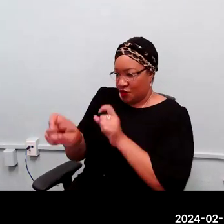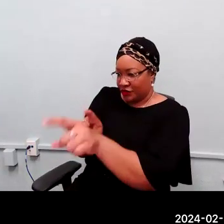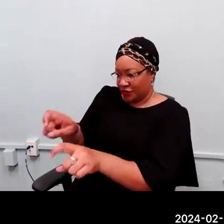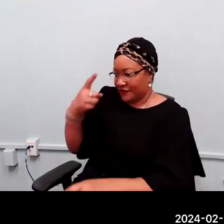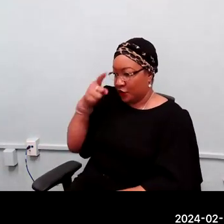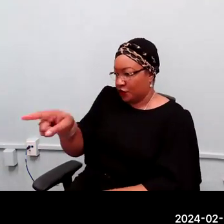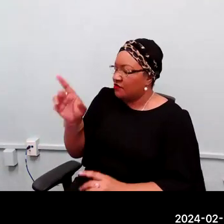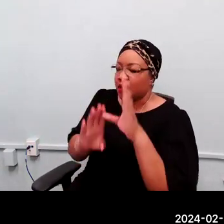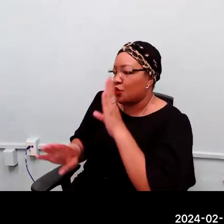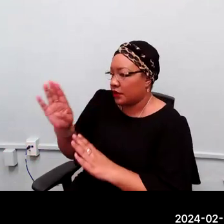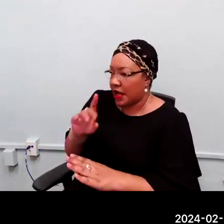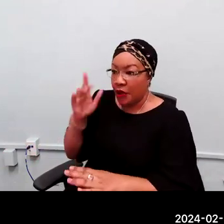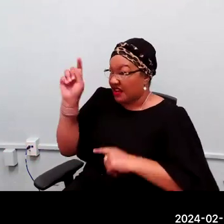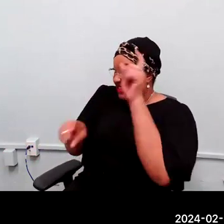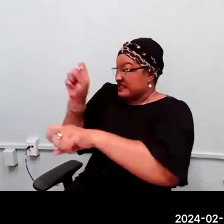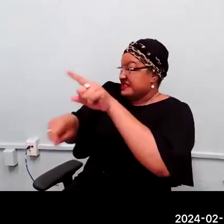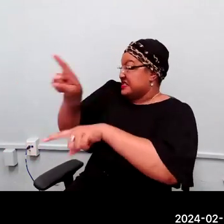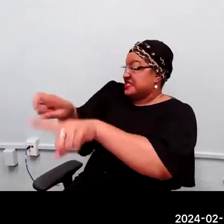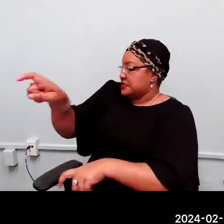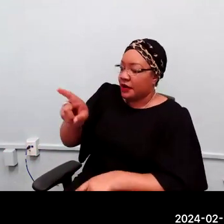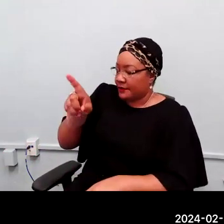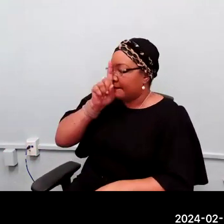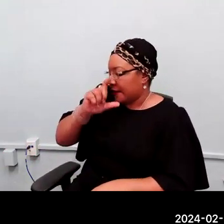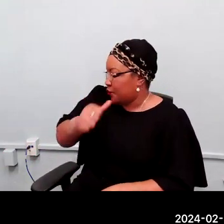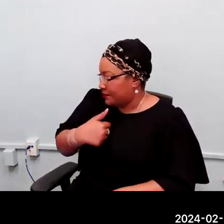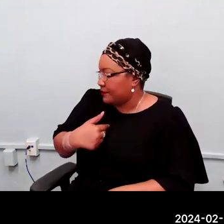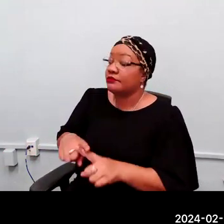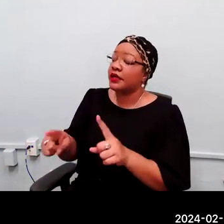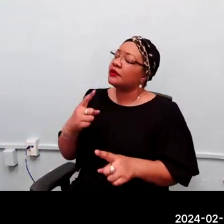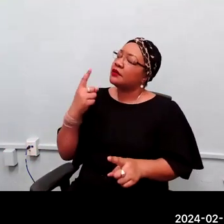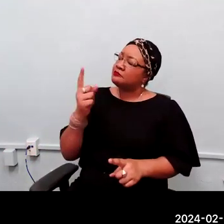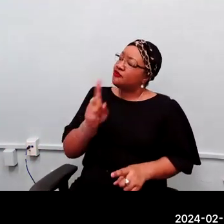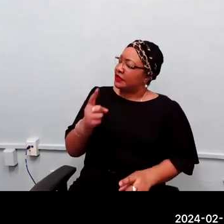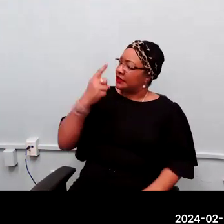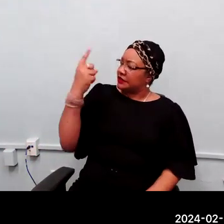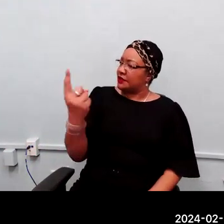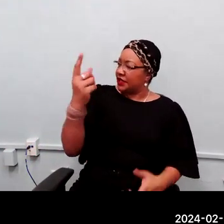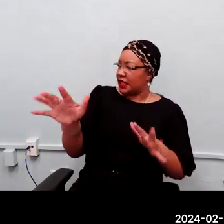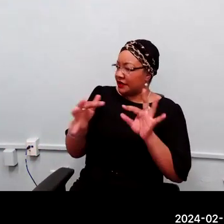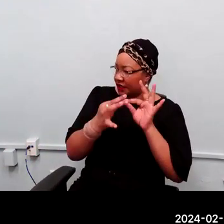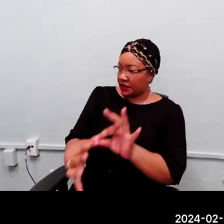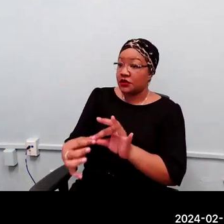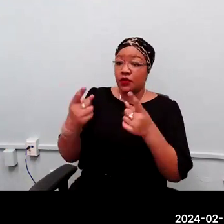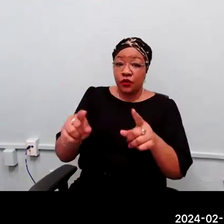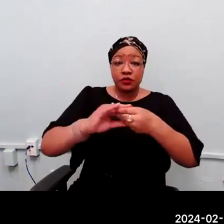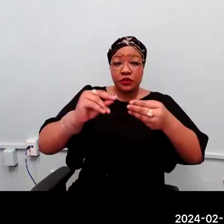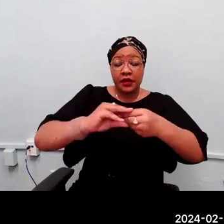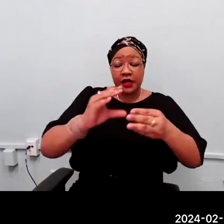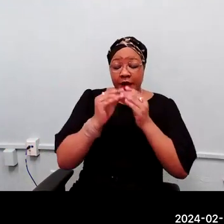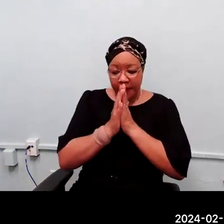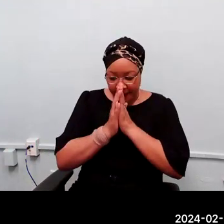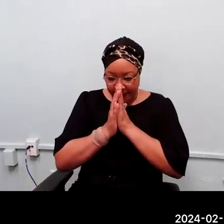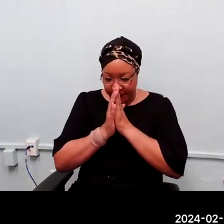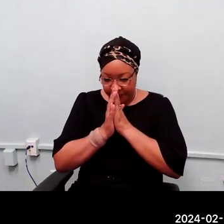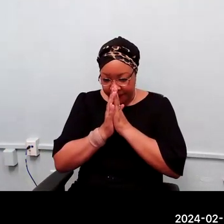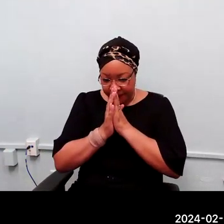But don't worry, I won't ask them all at once. But there is something actually that kind of connects to this, what you were sort of speaking to